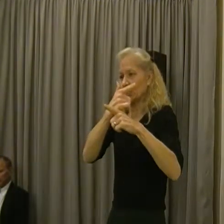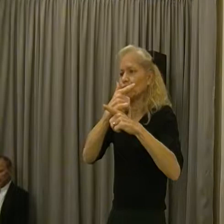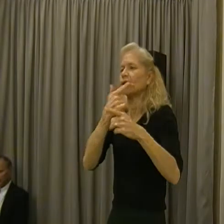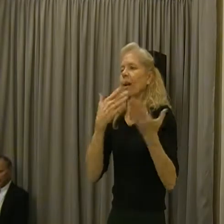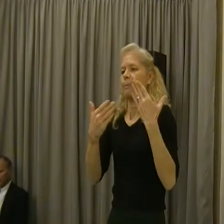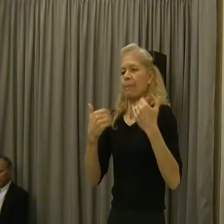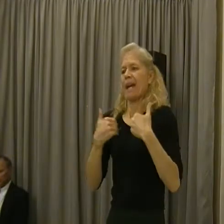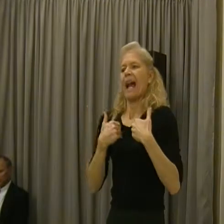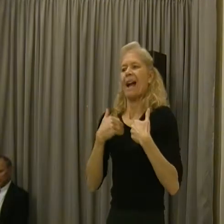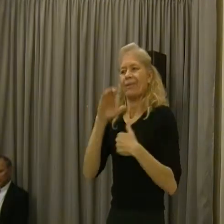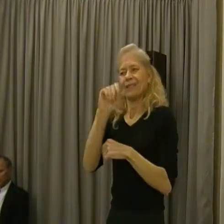Bennett.